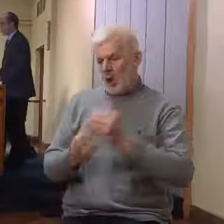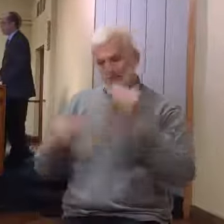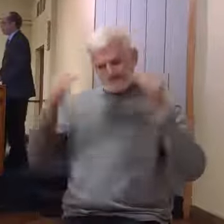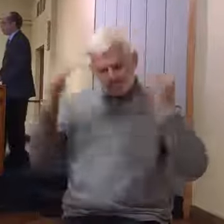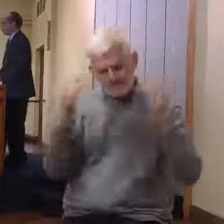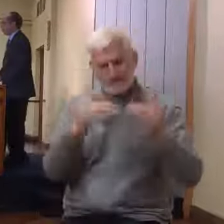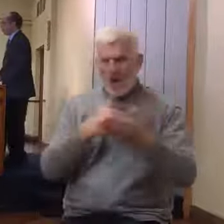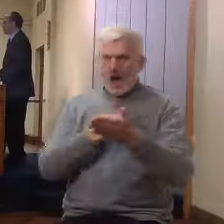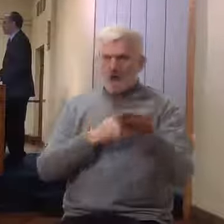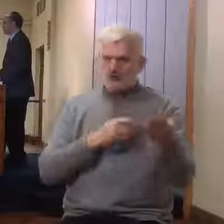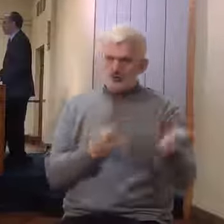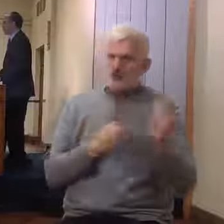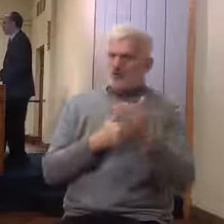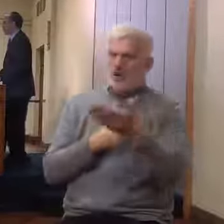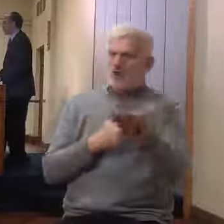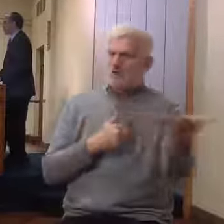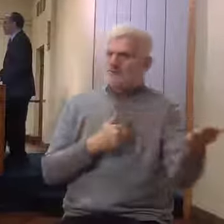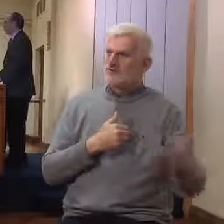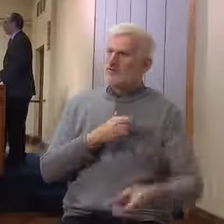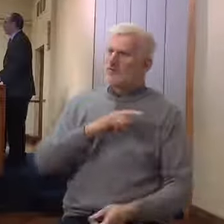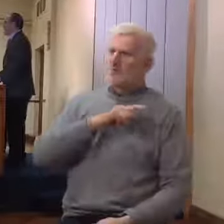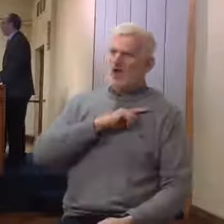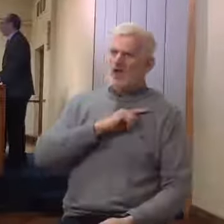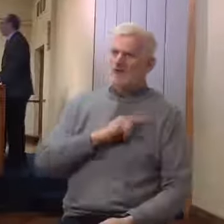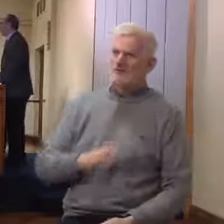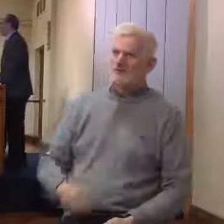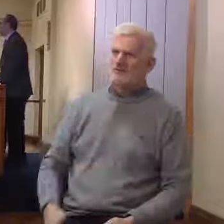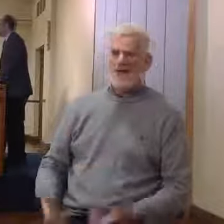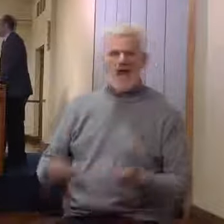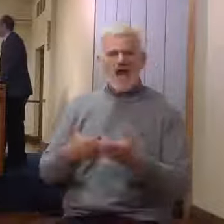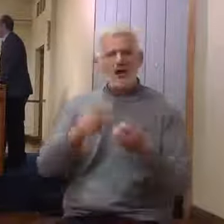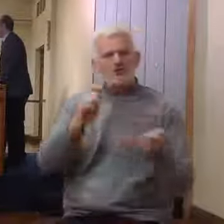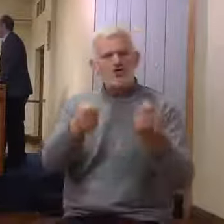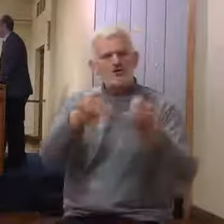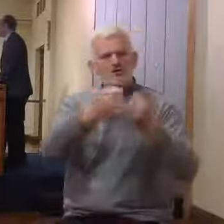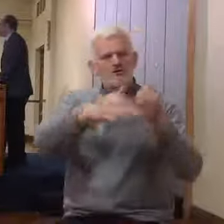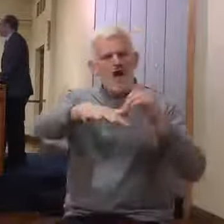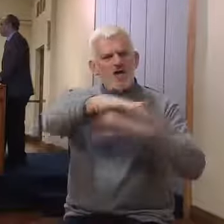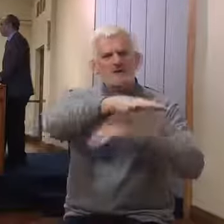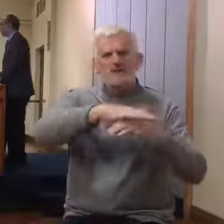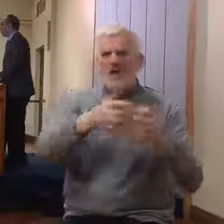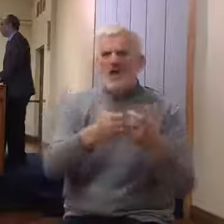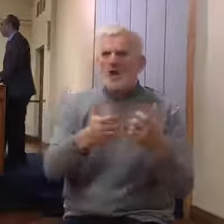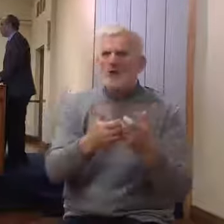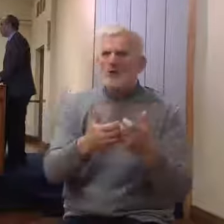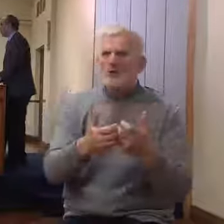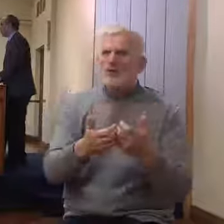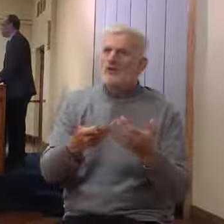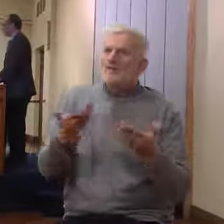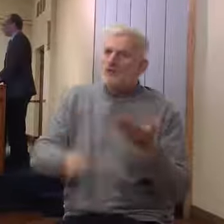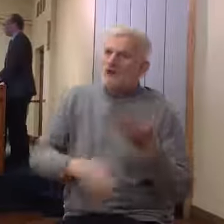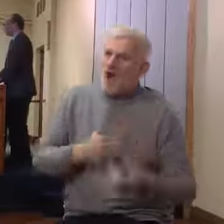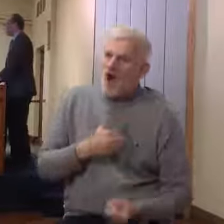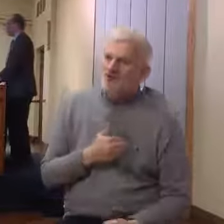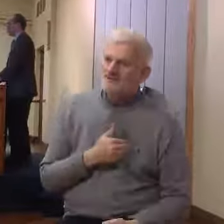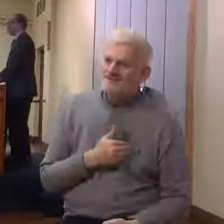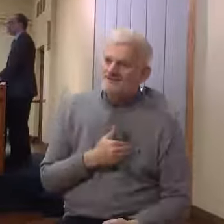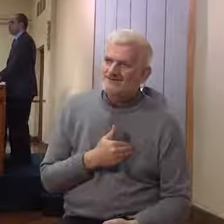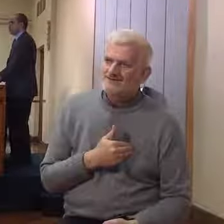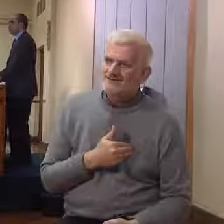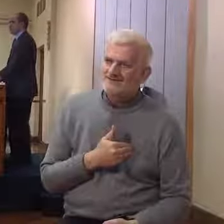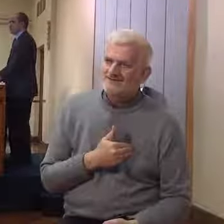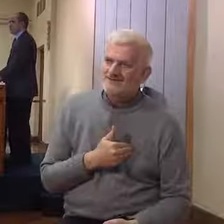only the gospel can change the society, not even the right president or the right prime minister. And you find